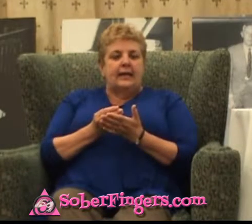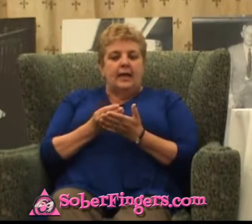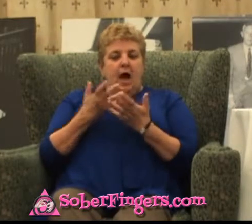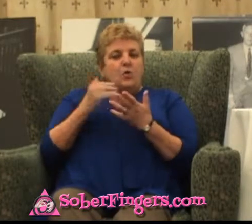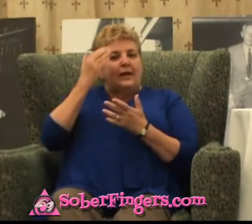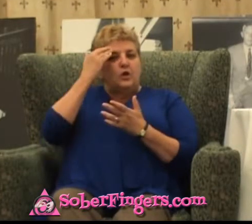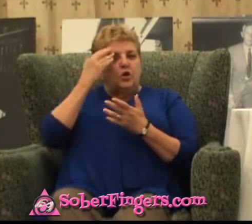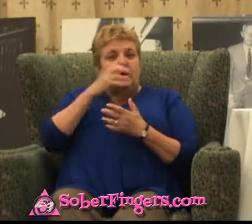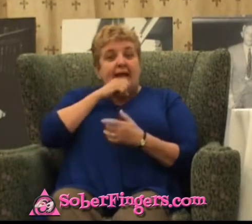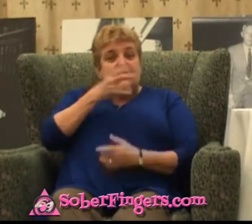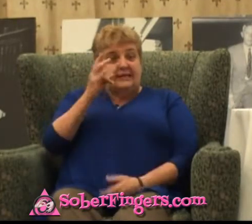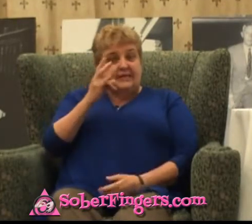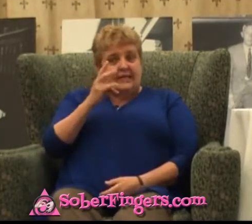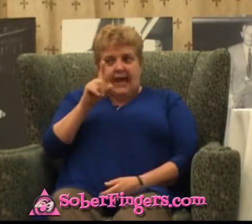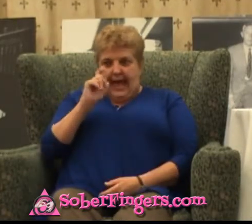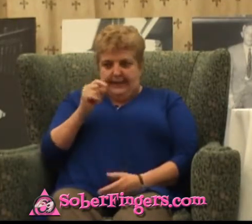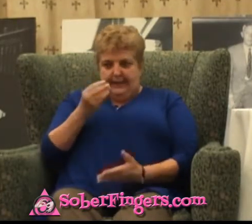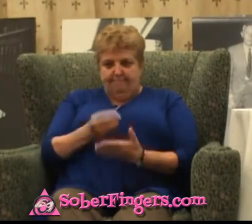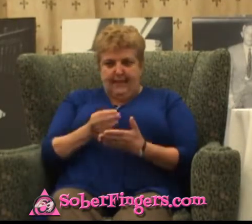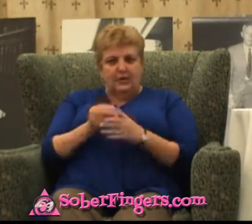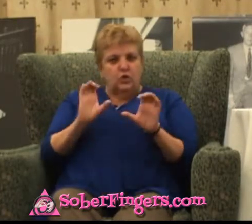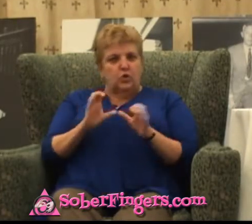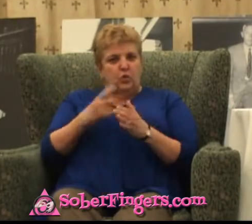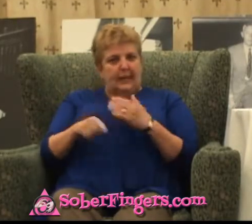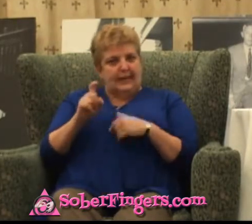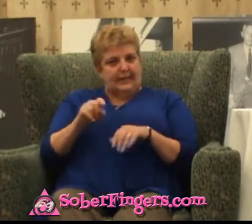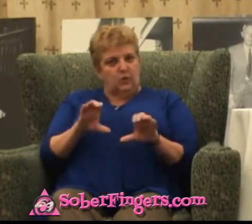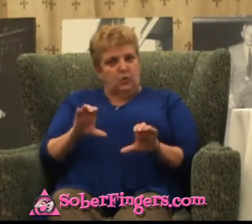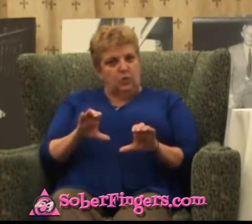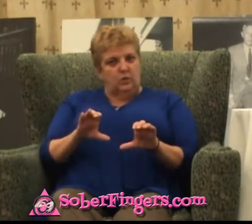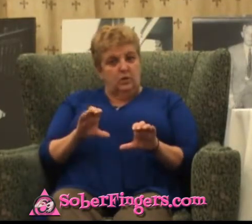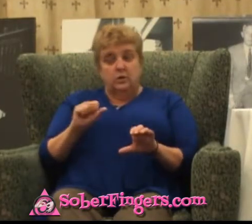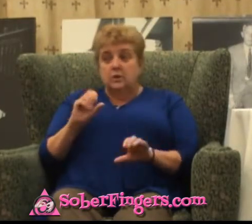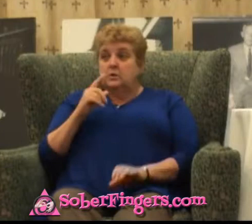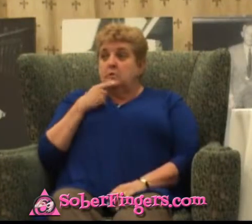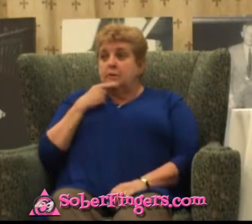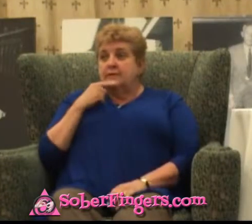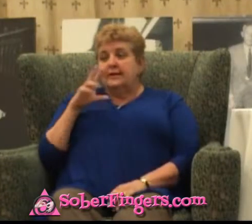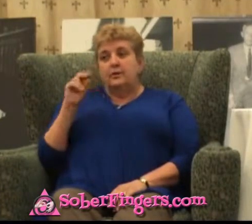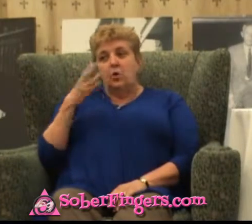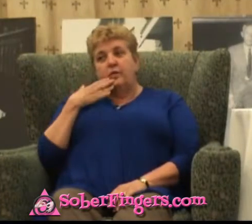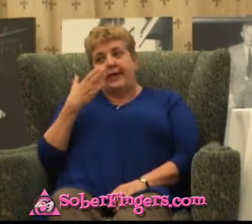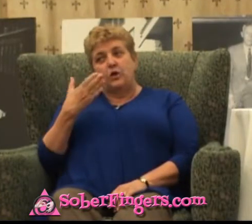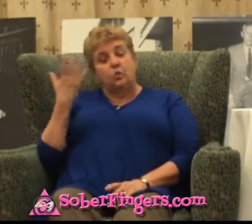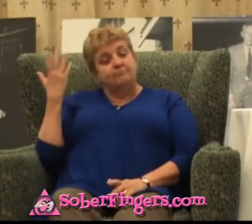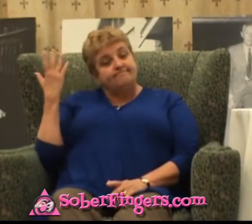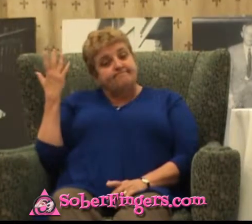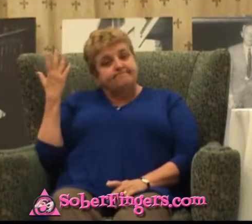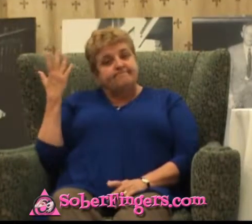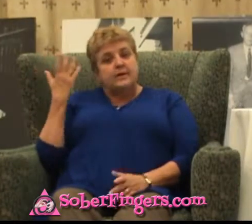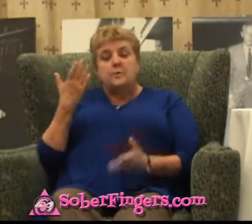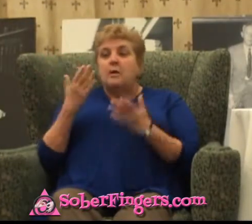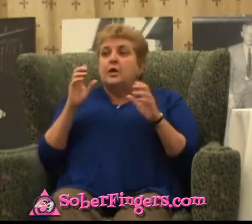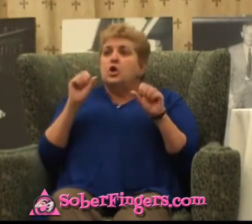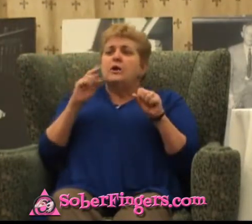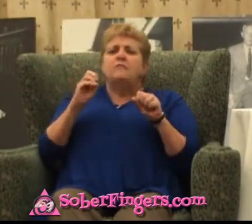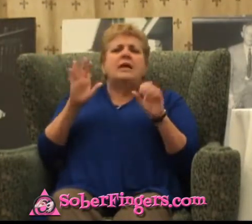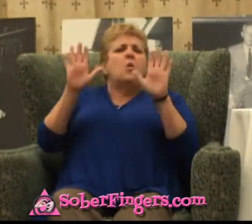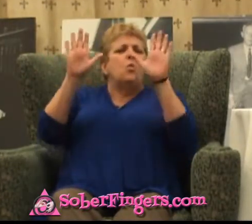what I was doing. So I said no thank you to probably an incredible, bright, amazing career in advertising